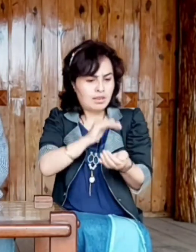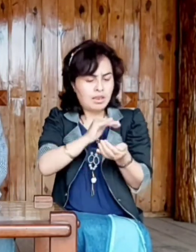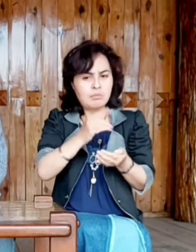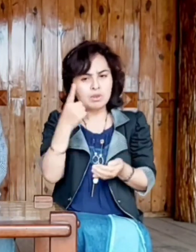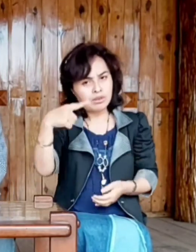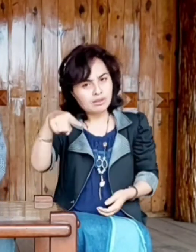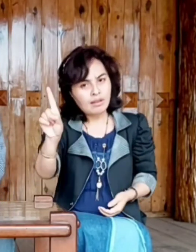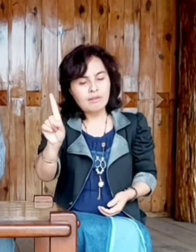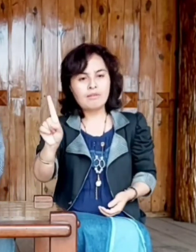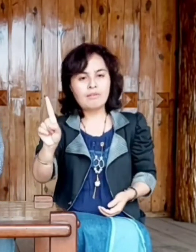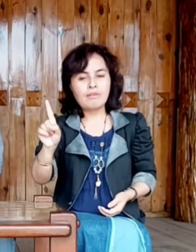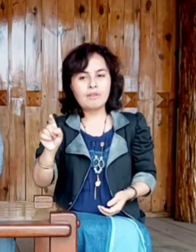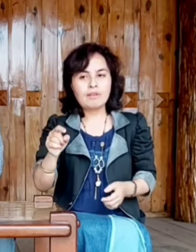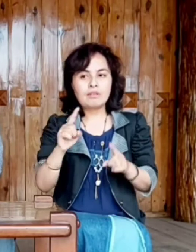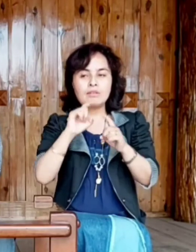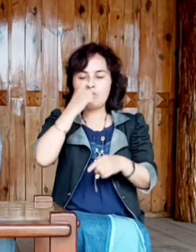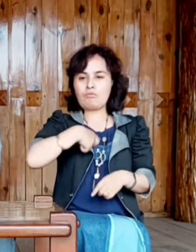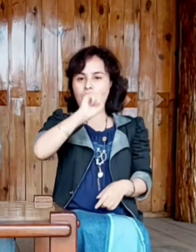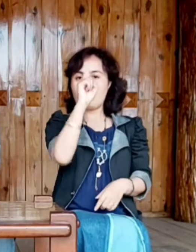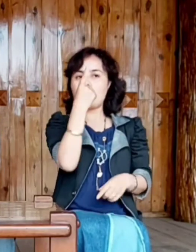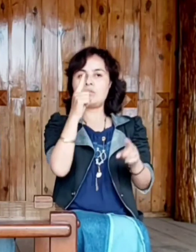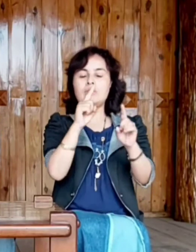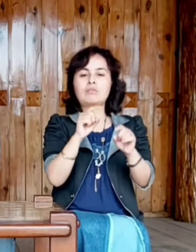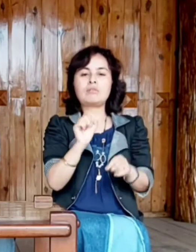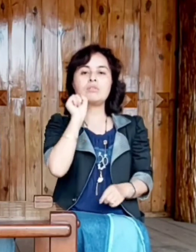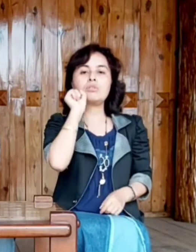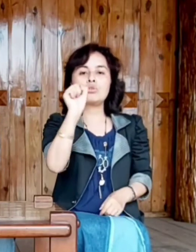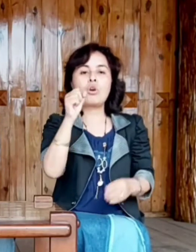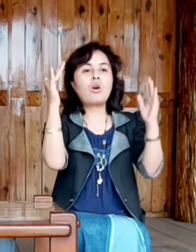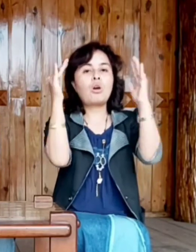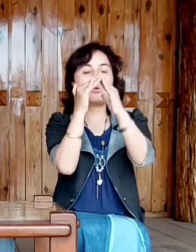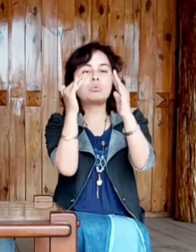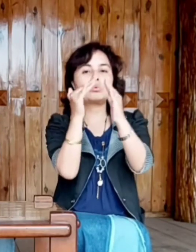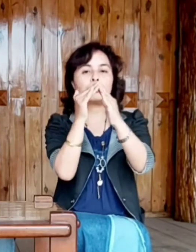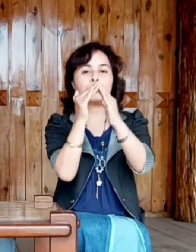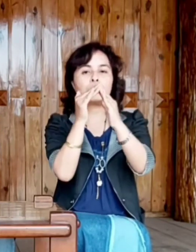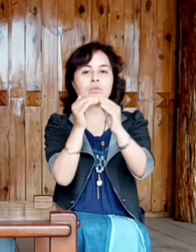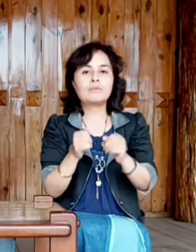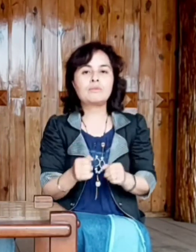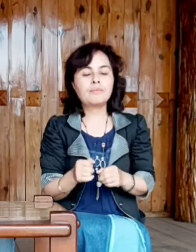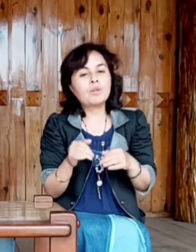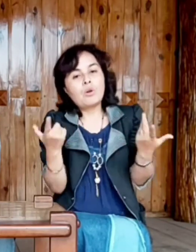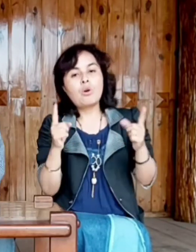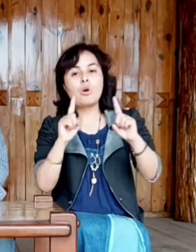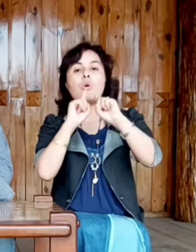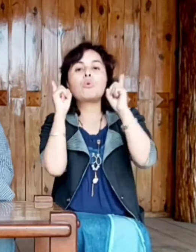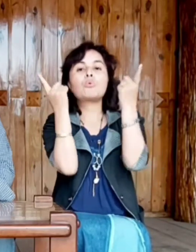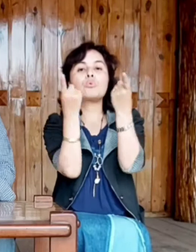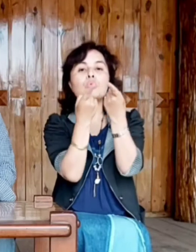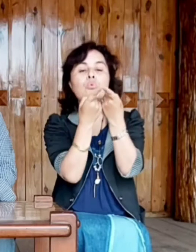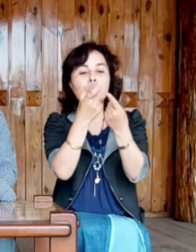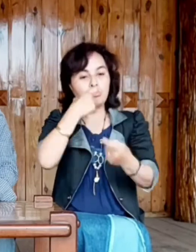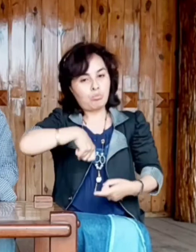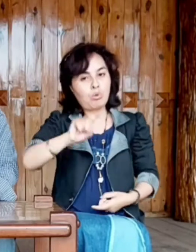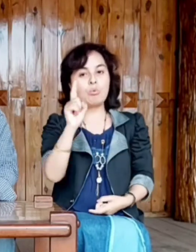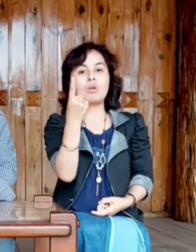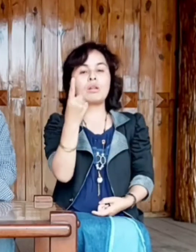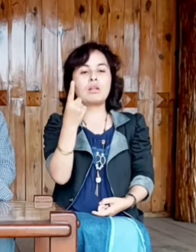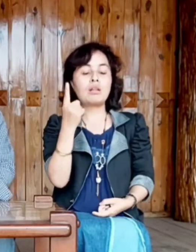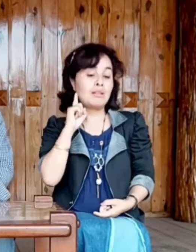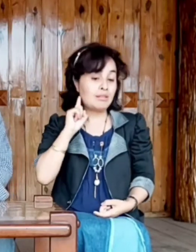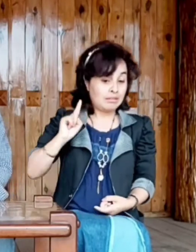yourself isolated in your house or room.